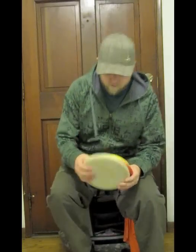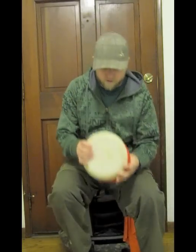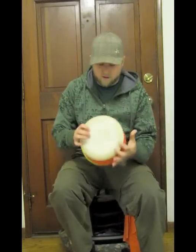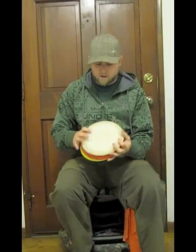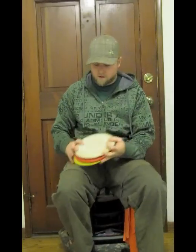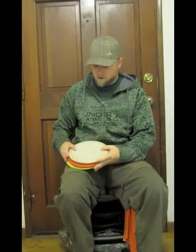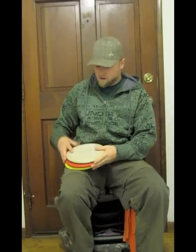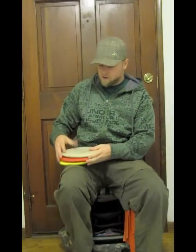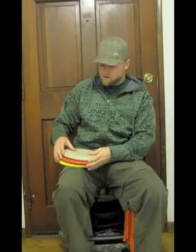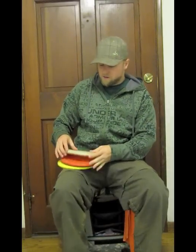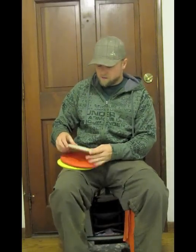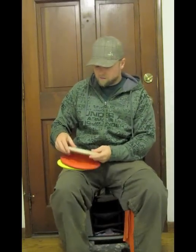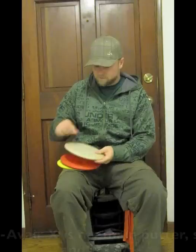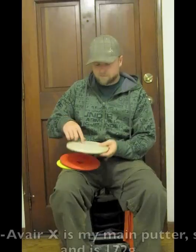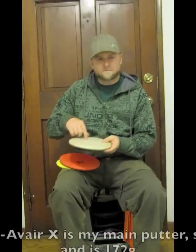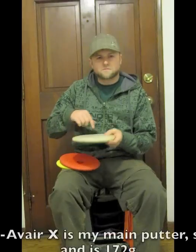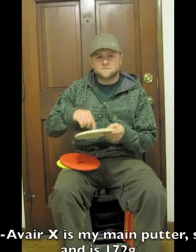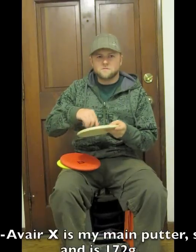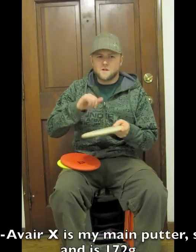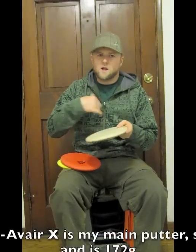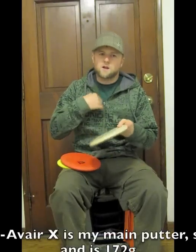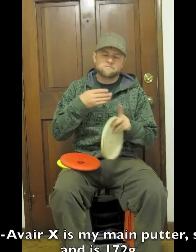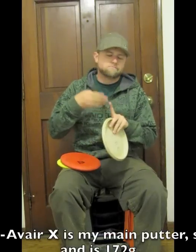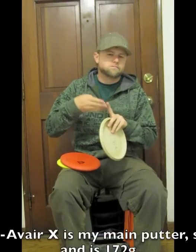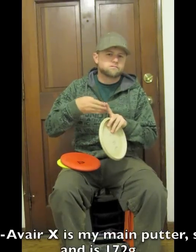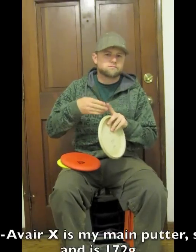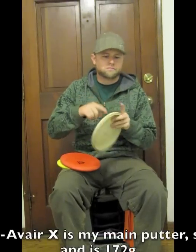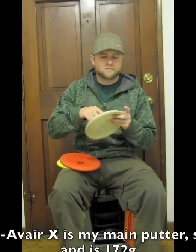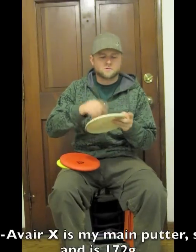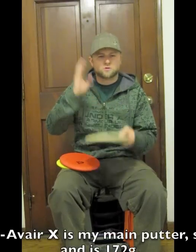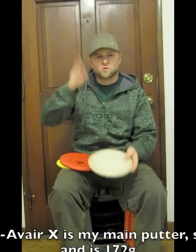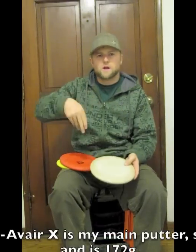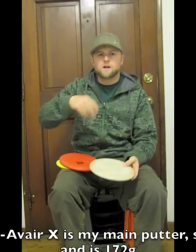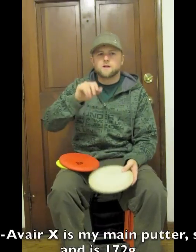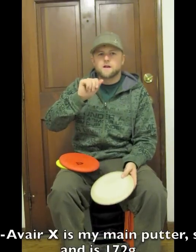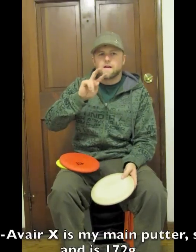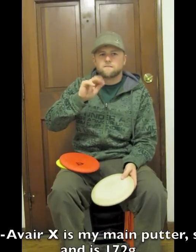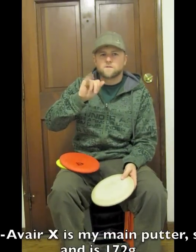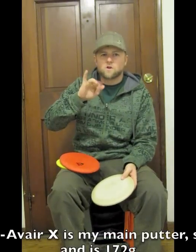Just because we did that.